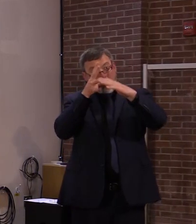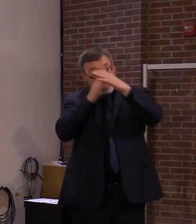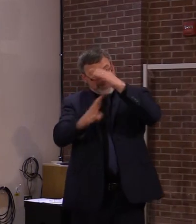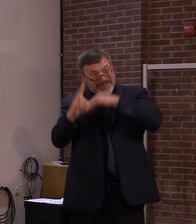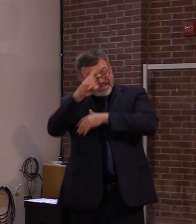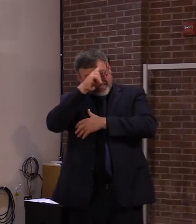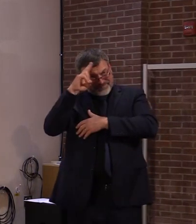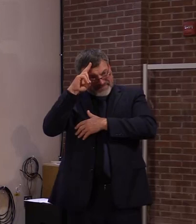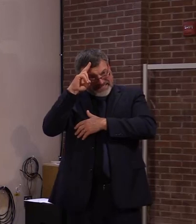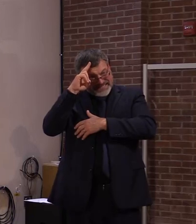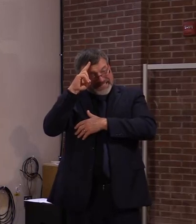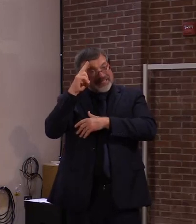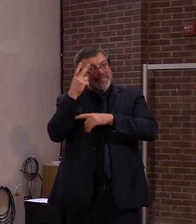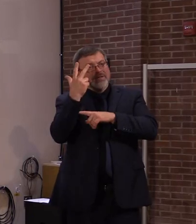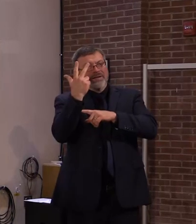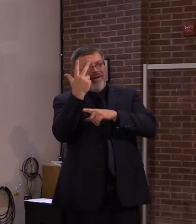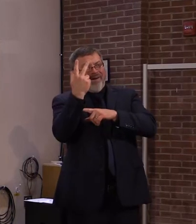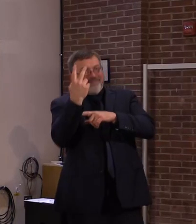Thank you.